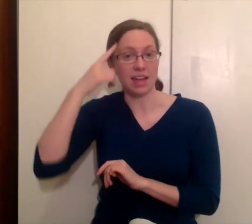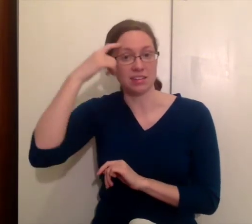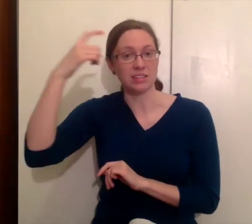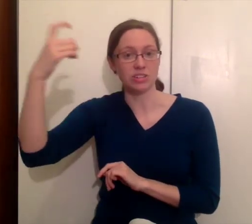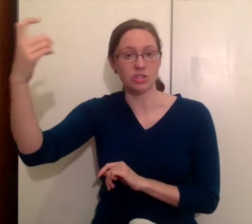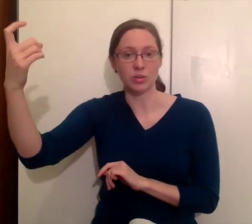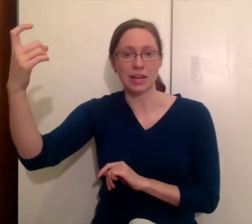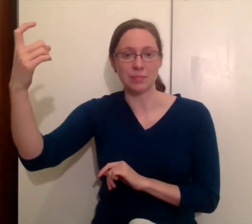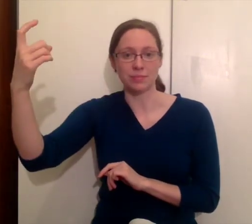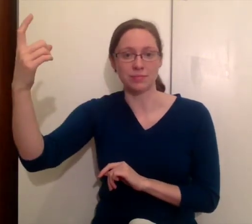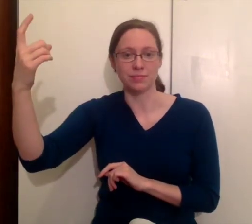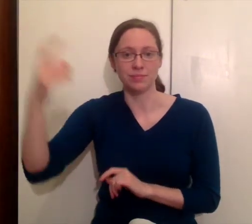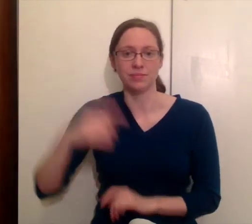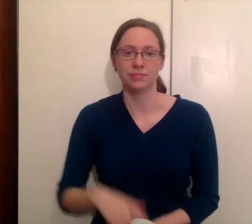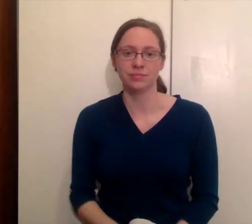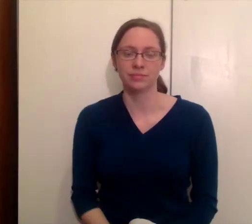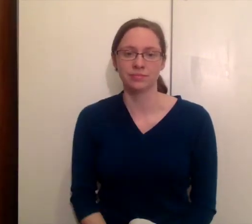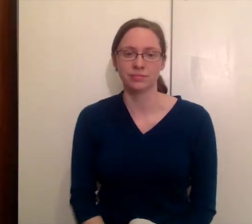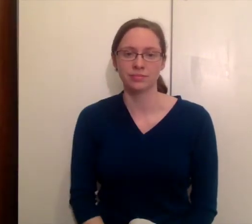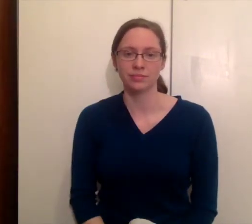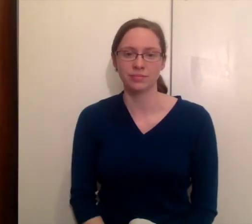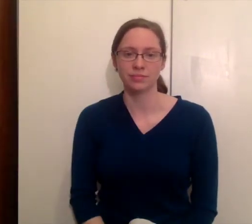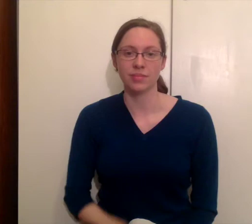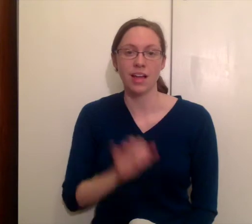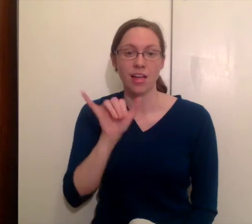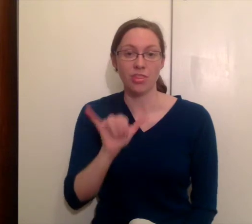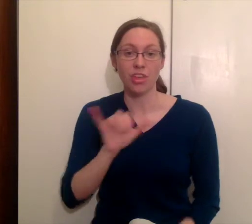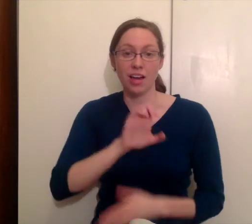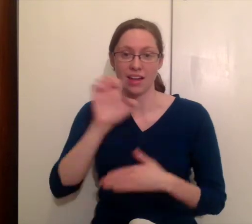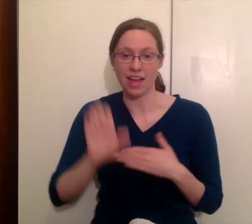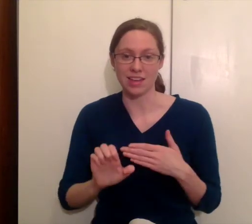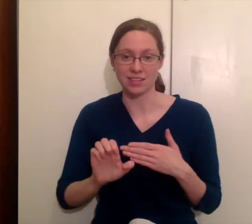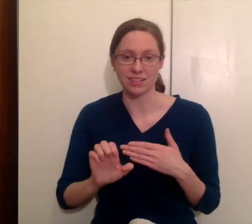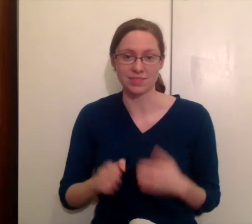and dream. The end.